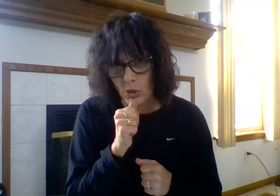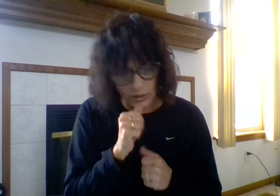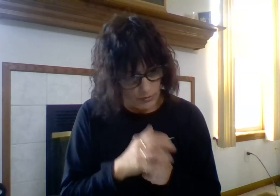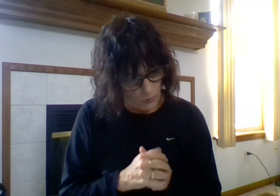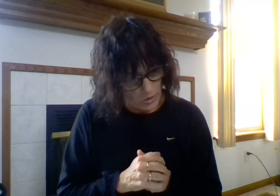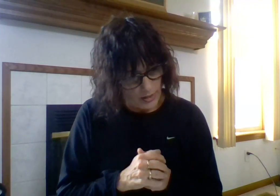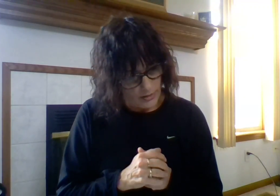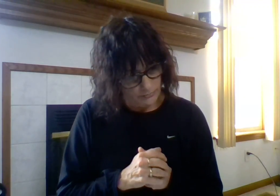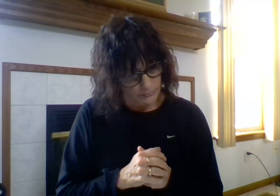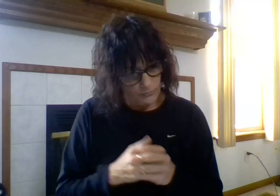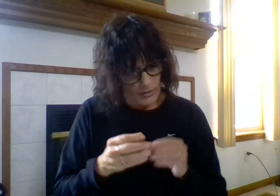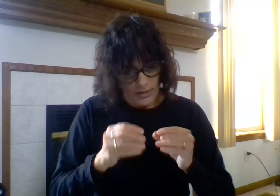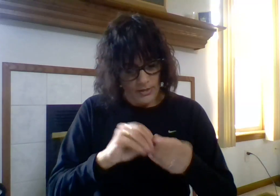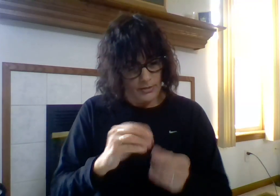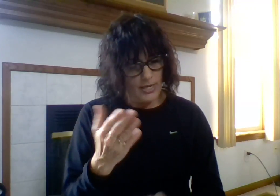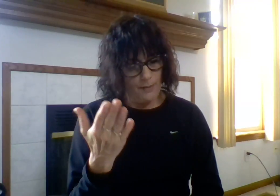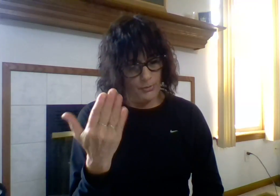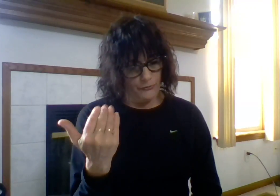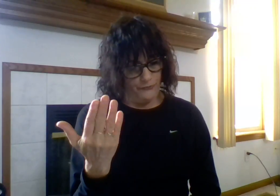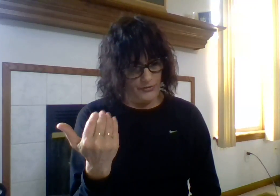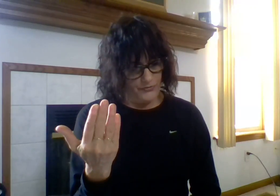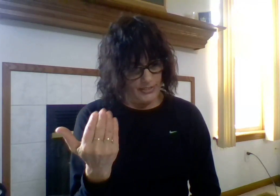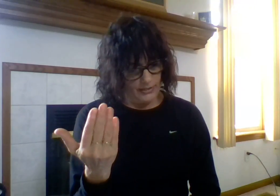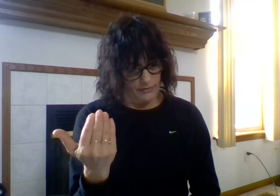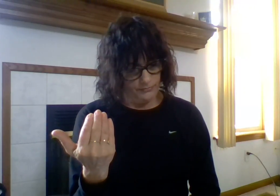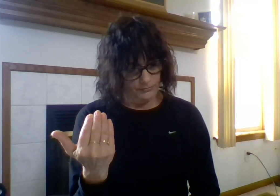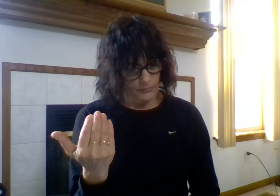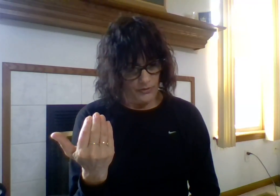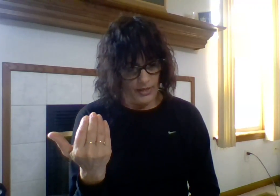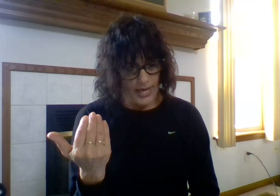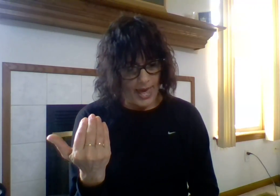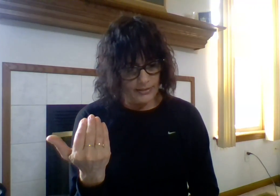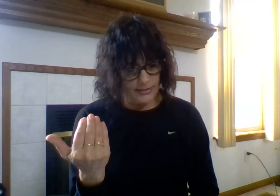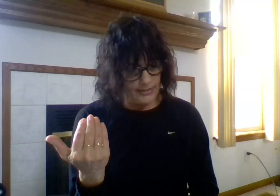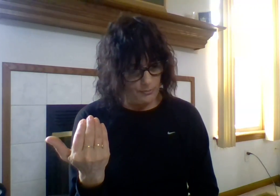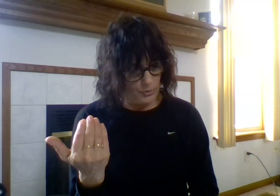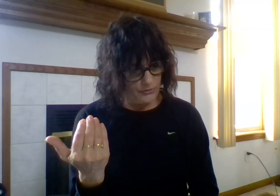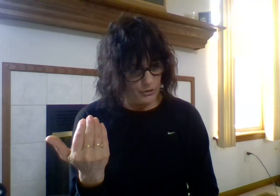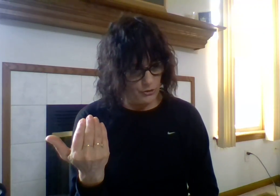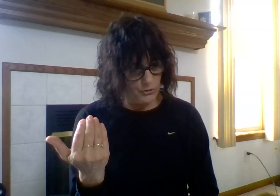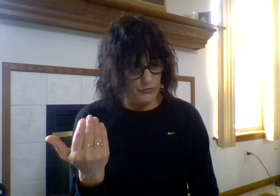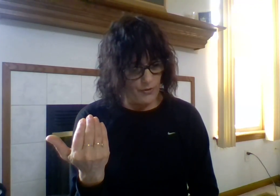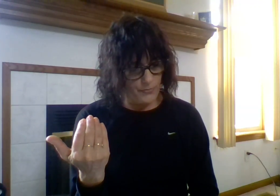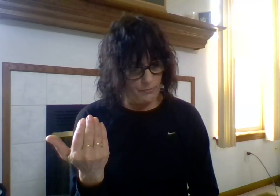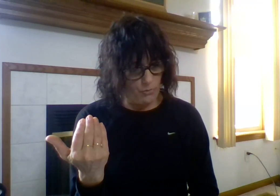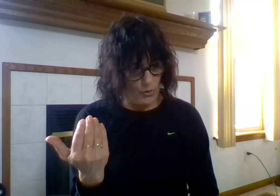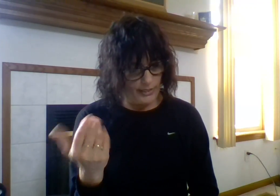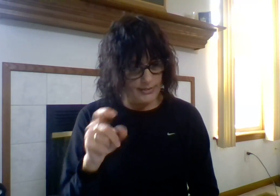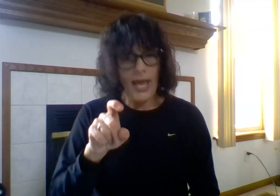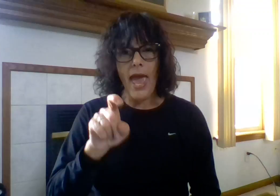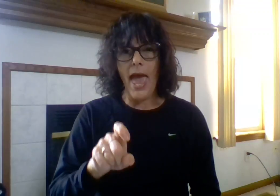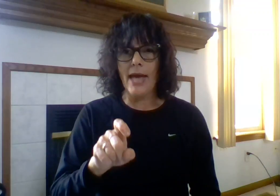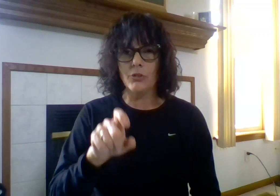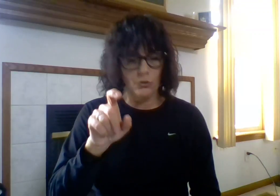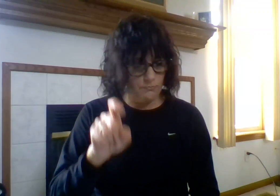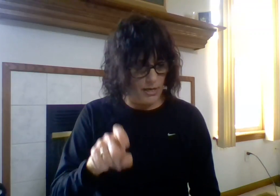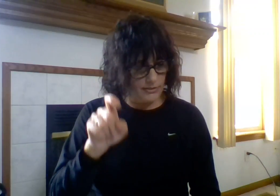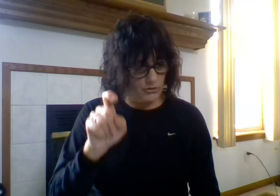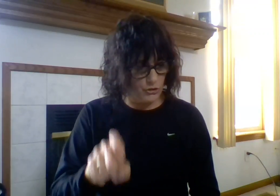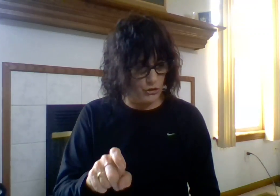endure. Number 15. They had to separate the girls from the boys. Had to, must,